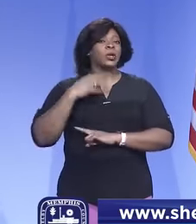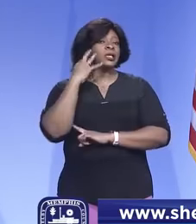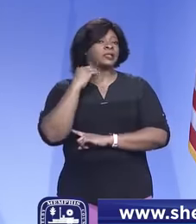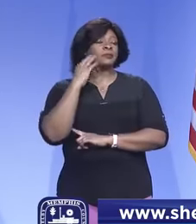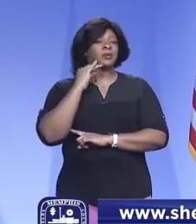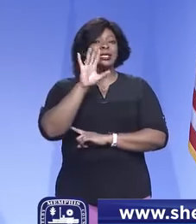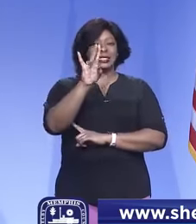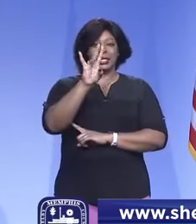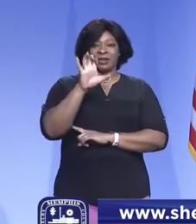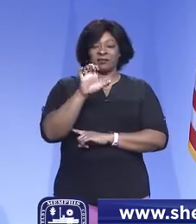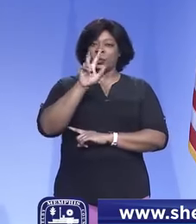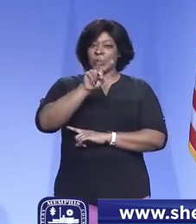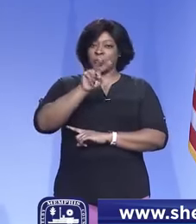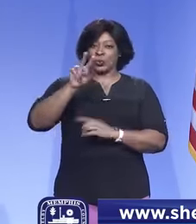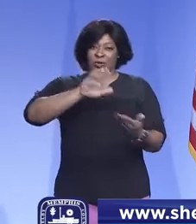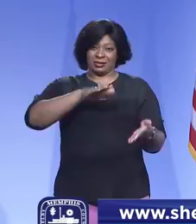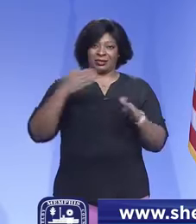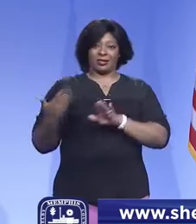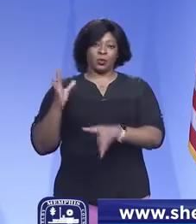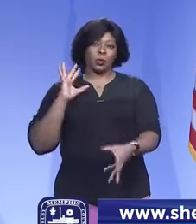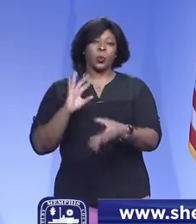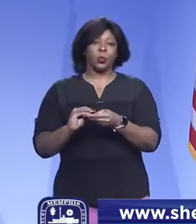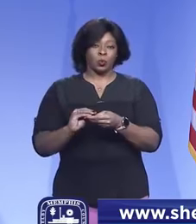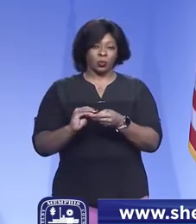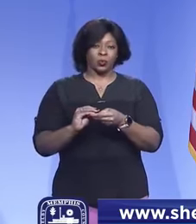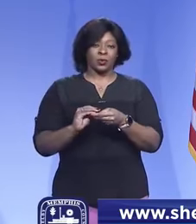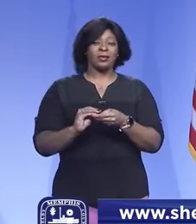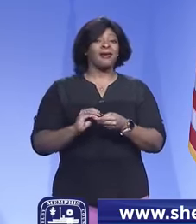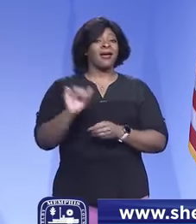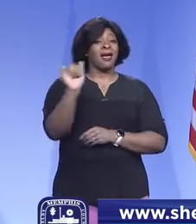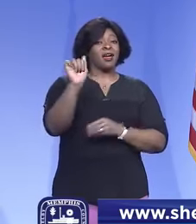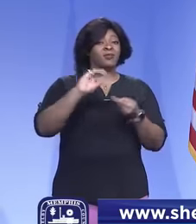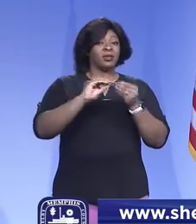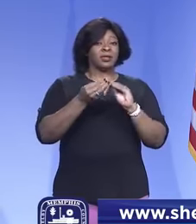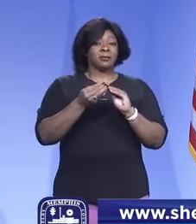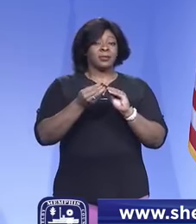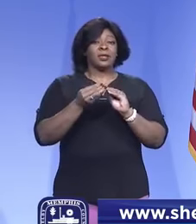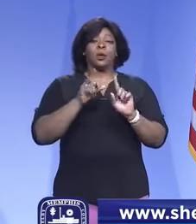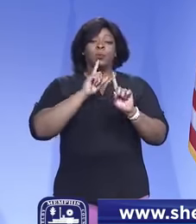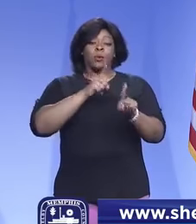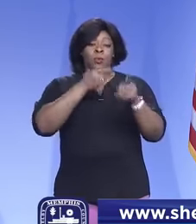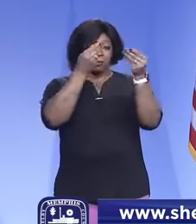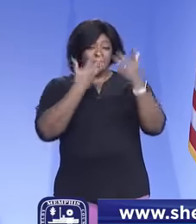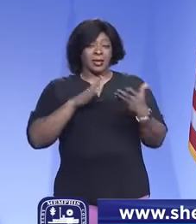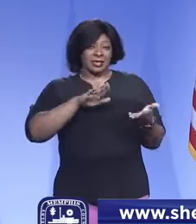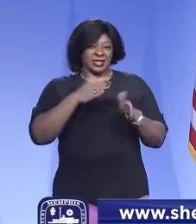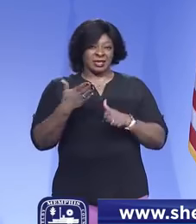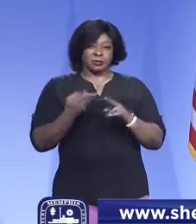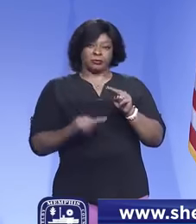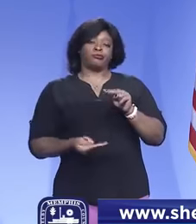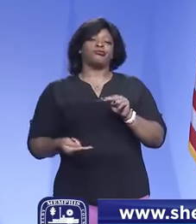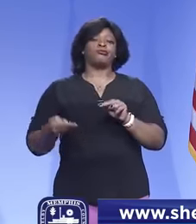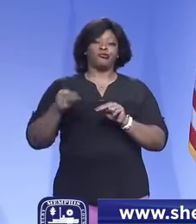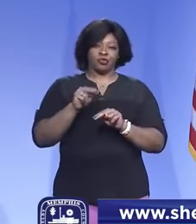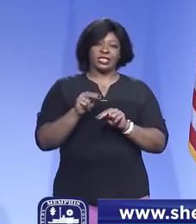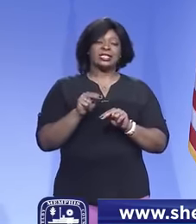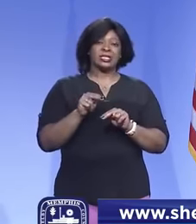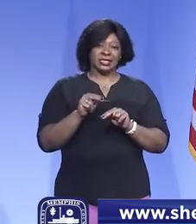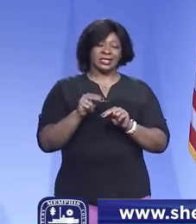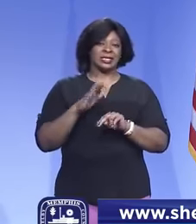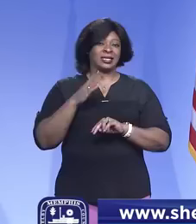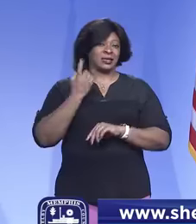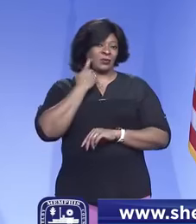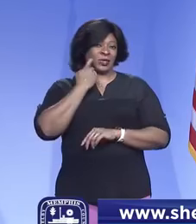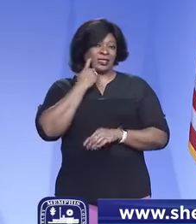experienced 722 deaths, and the average number of reported deaths is increasing in more